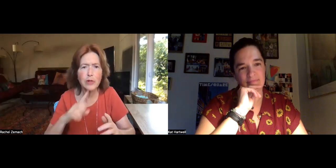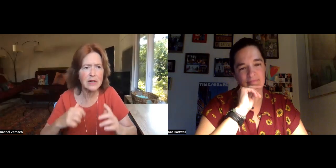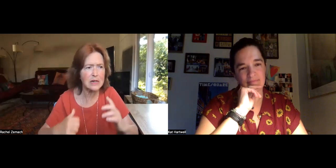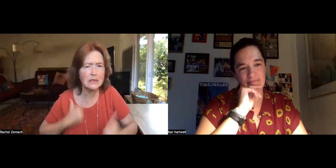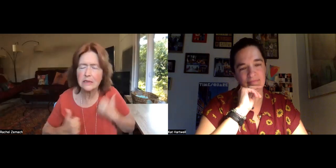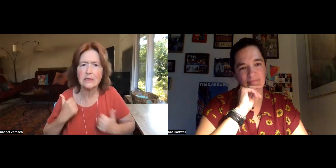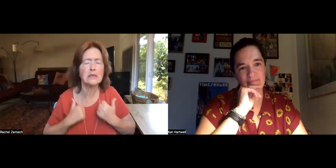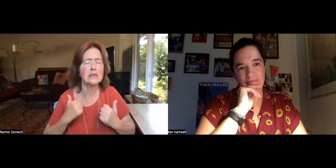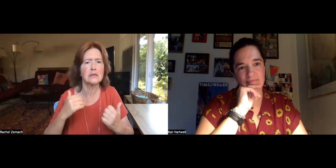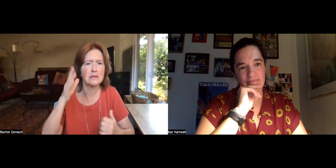really did,